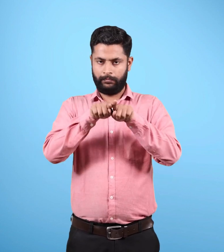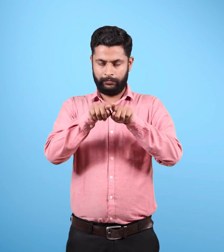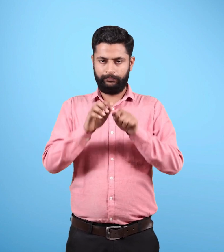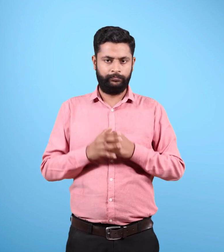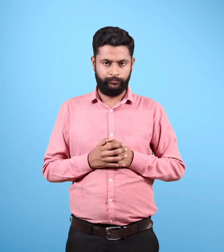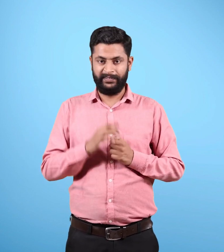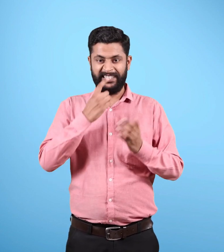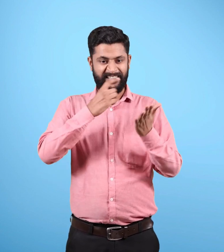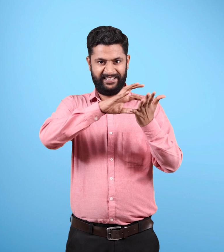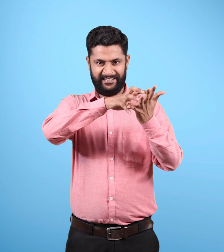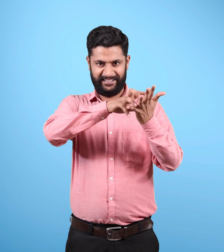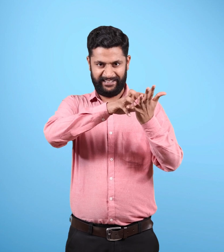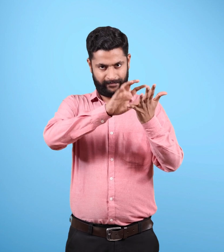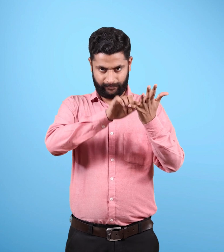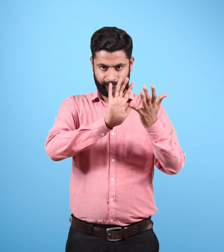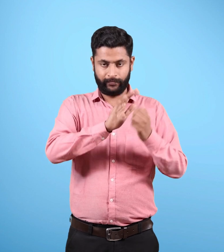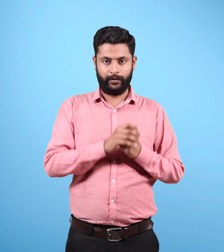Food item, idli.